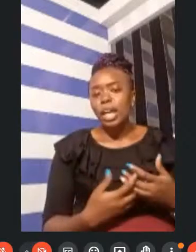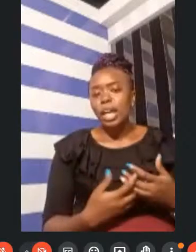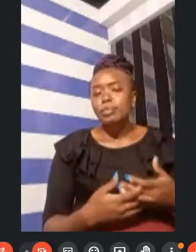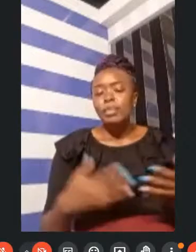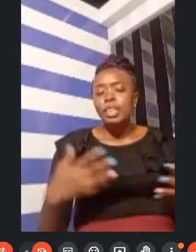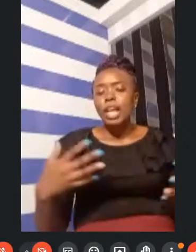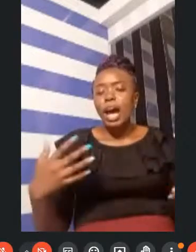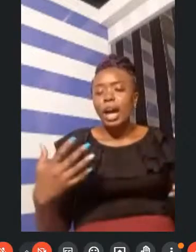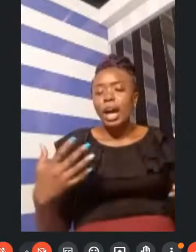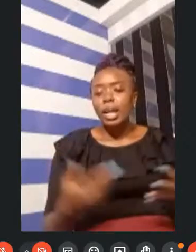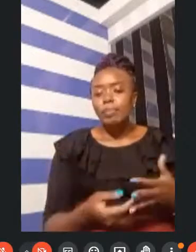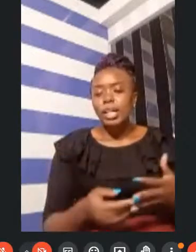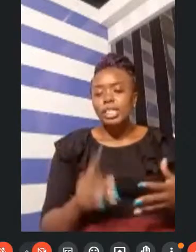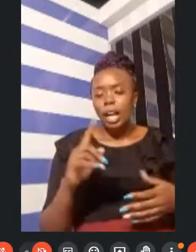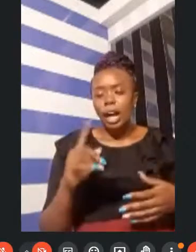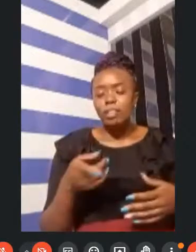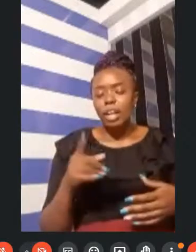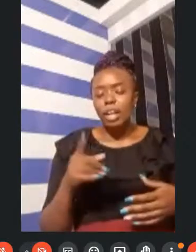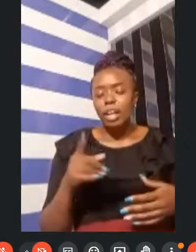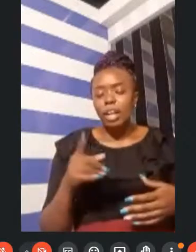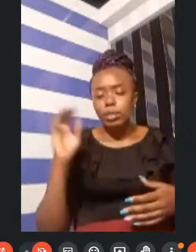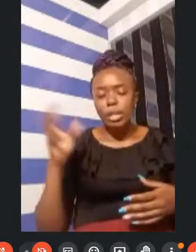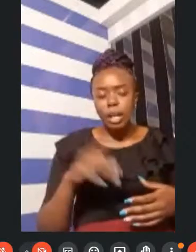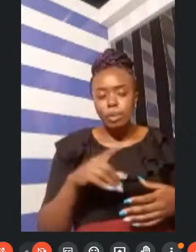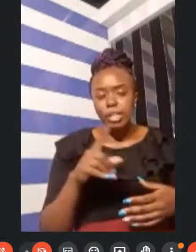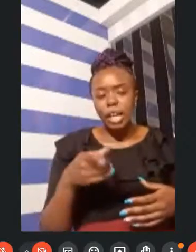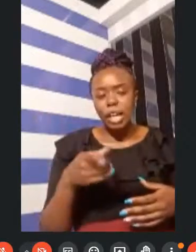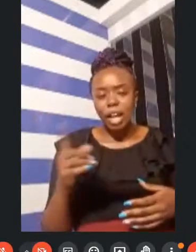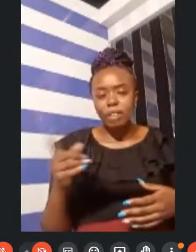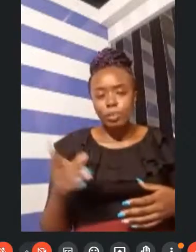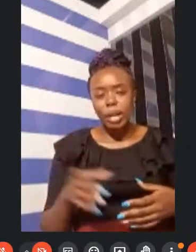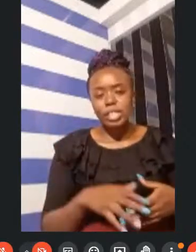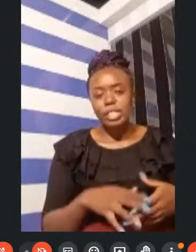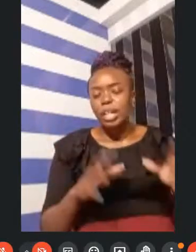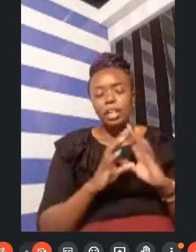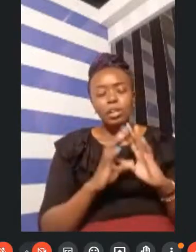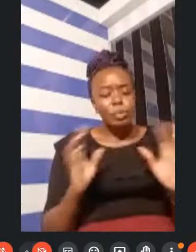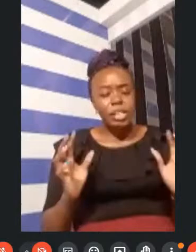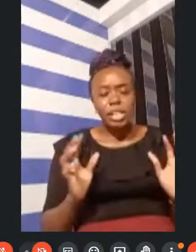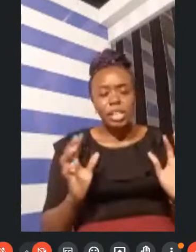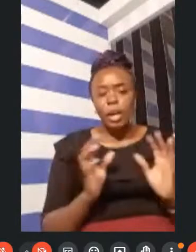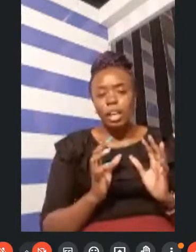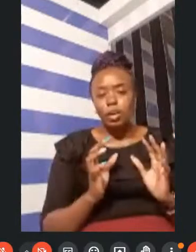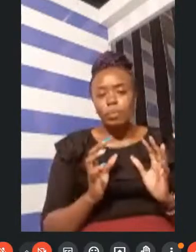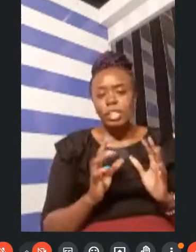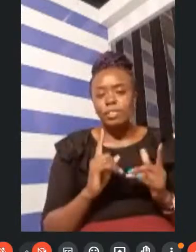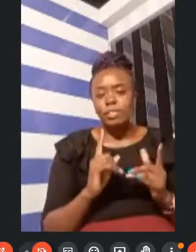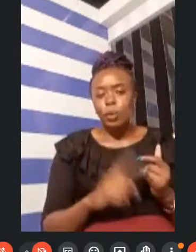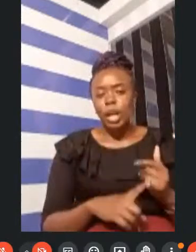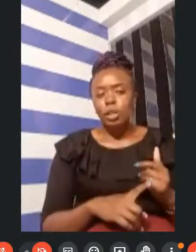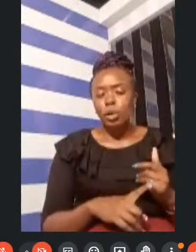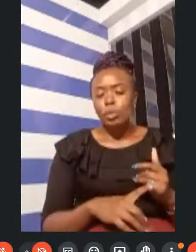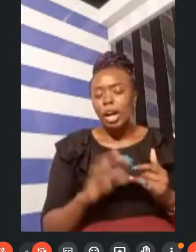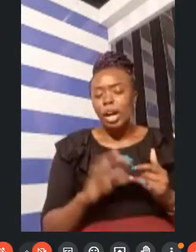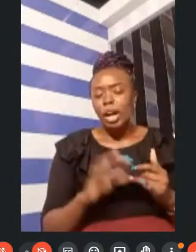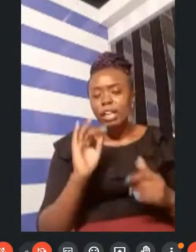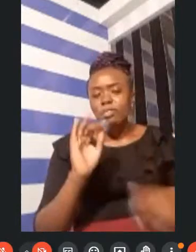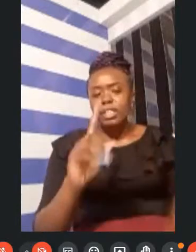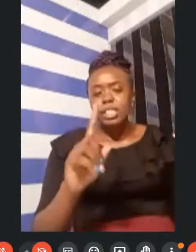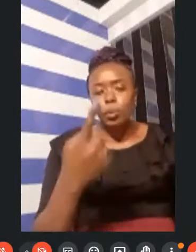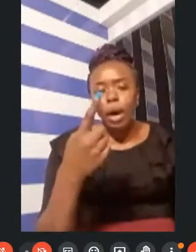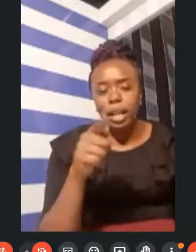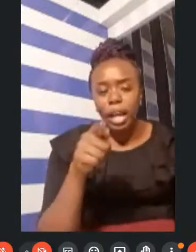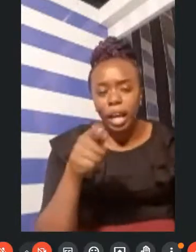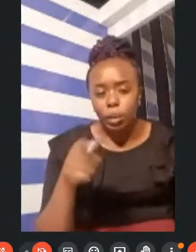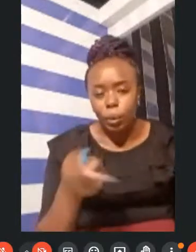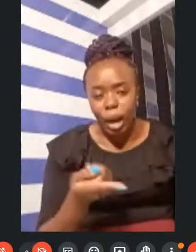how you sign numbers that have, those big numbers that have commas, you must aware the commas. If it's 1 comma,